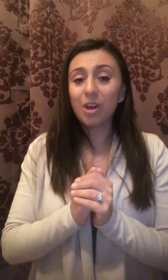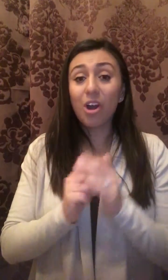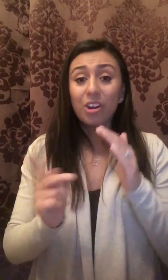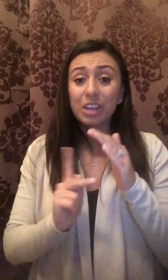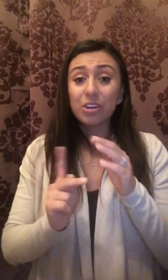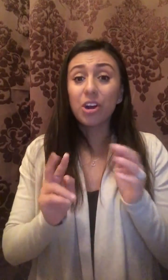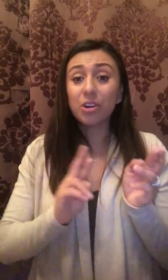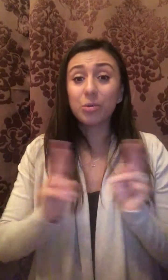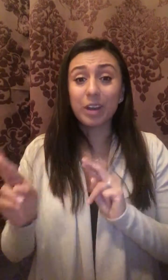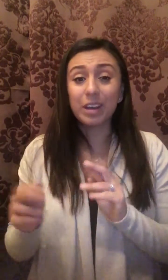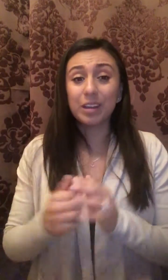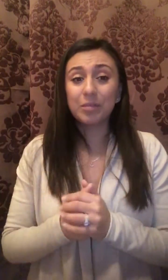are kindergarten ready.